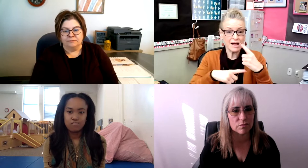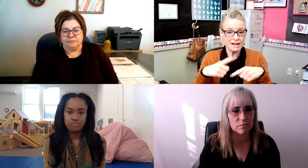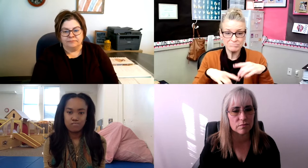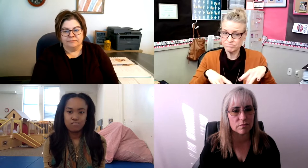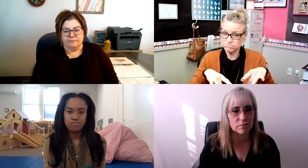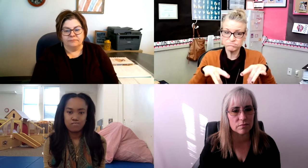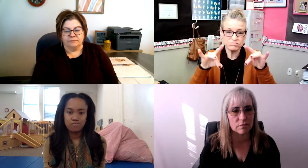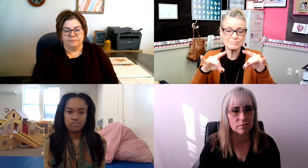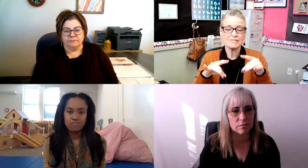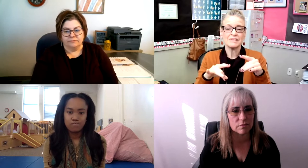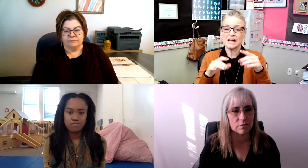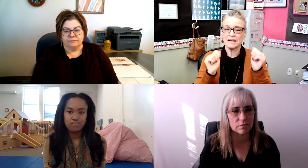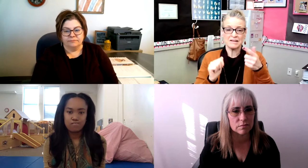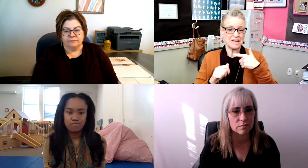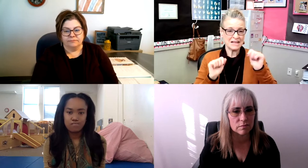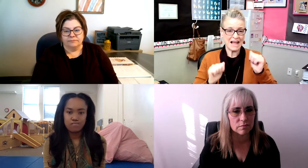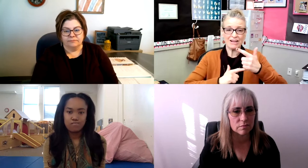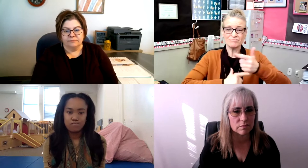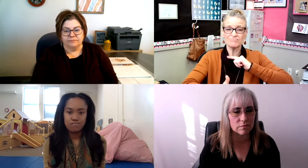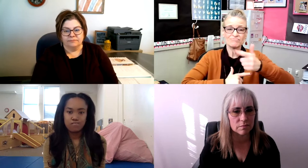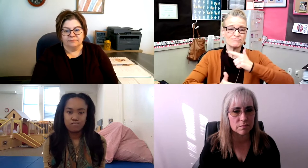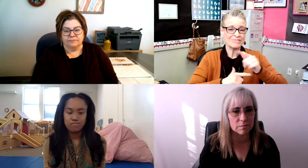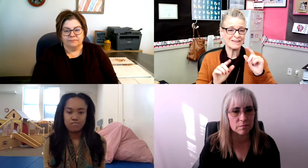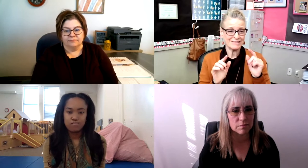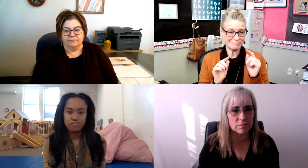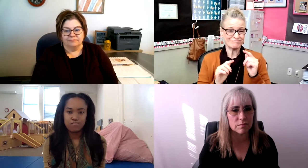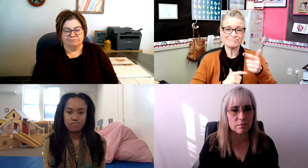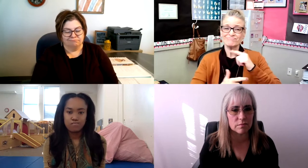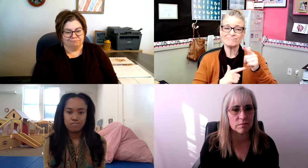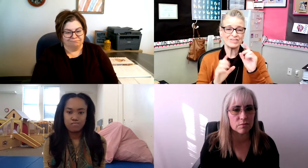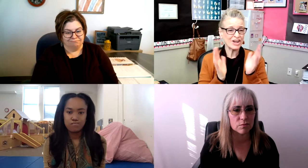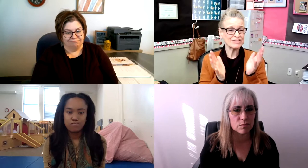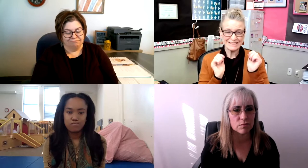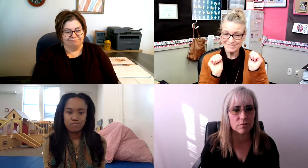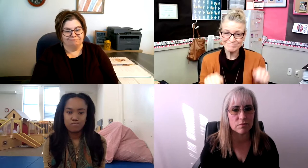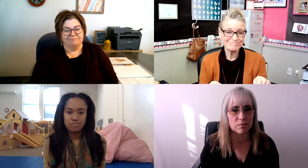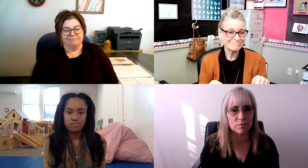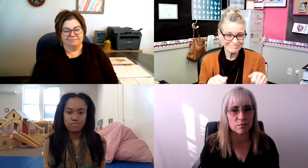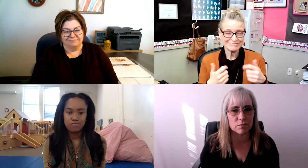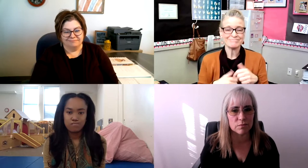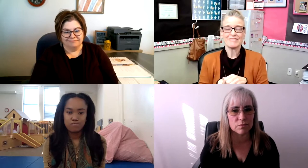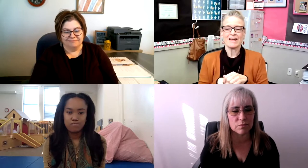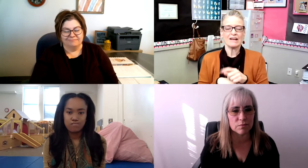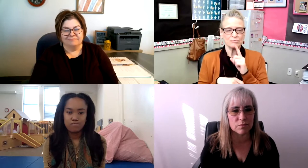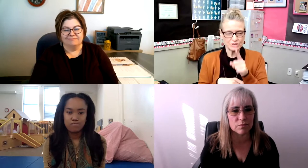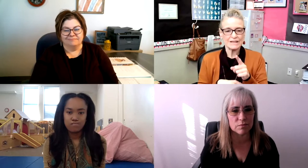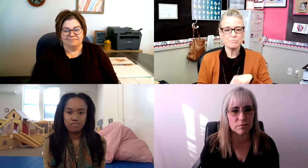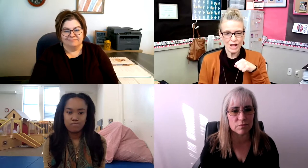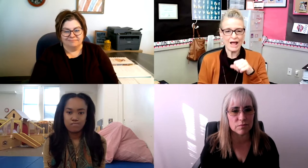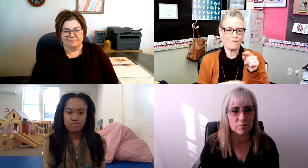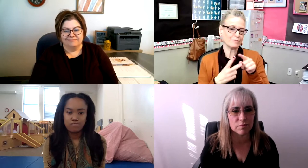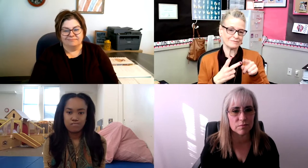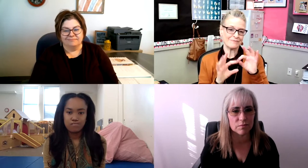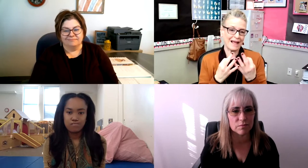parents started to pick up some signs and then really started to pick it up. And now we can have conversations, the parents and